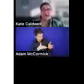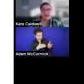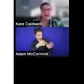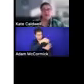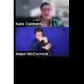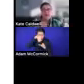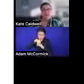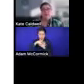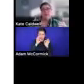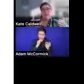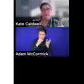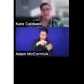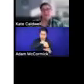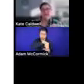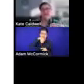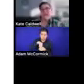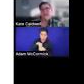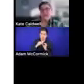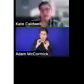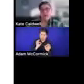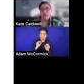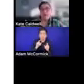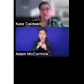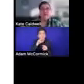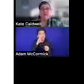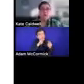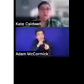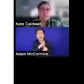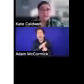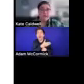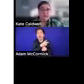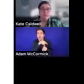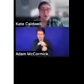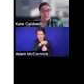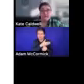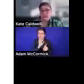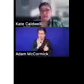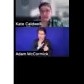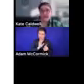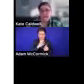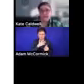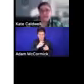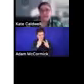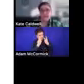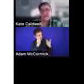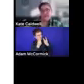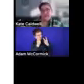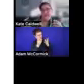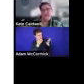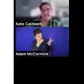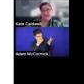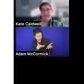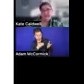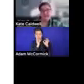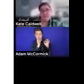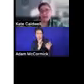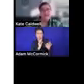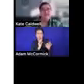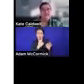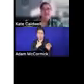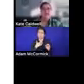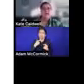intersectional data helps to reflect and center those that are going to be most impacted. Because at the end of the day,